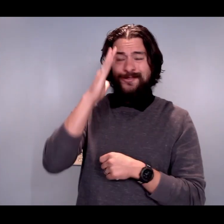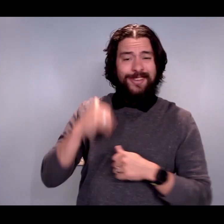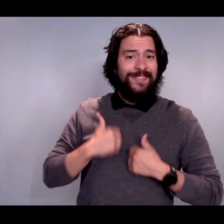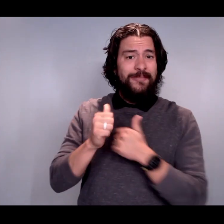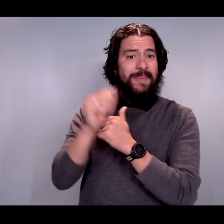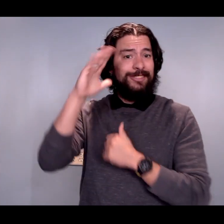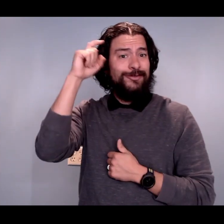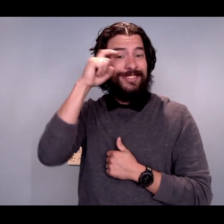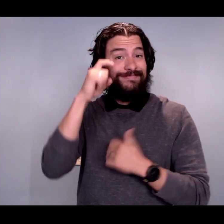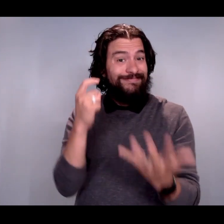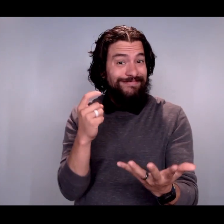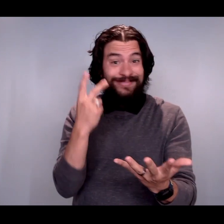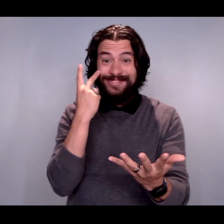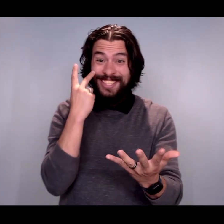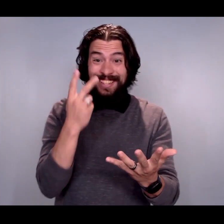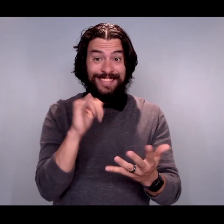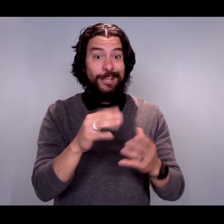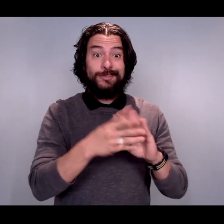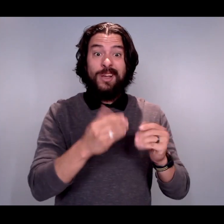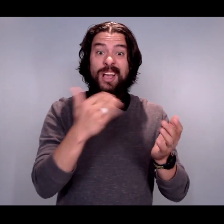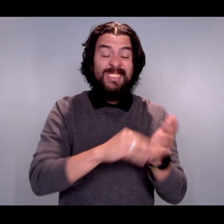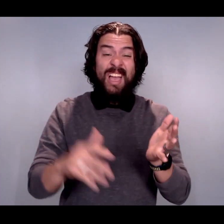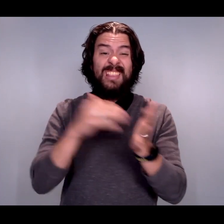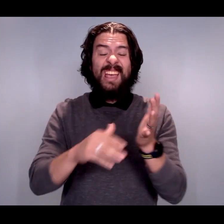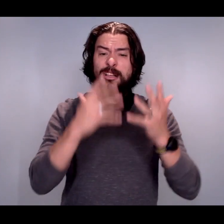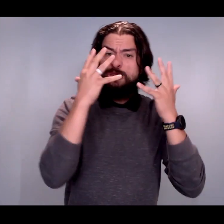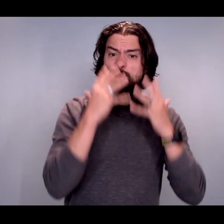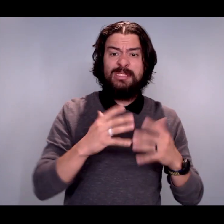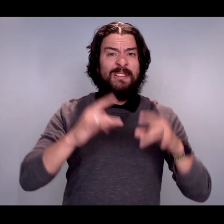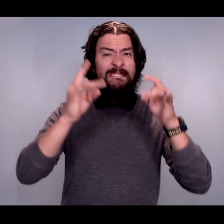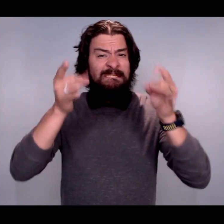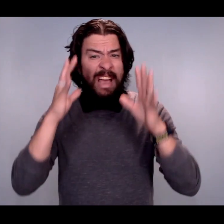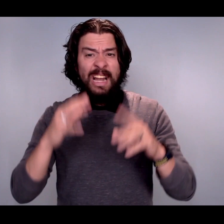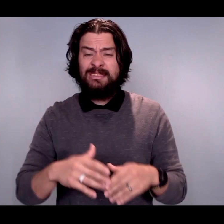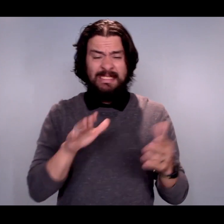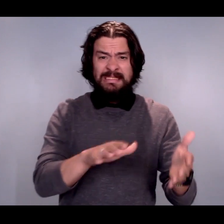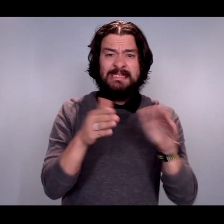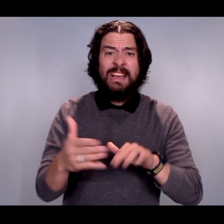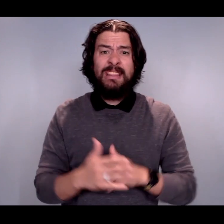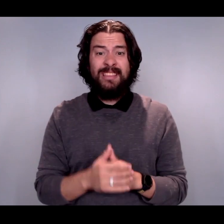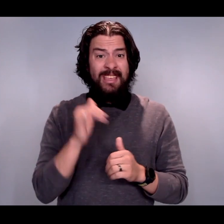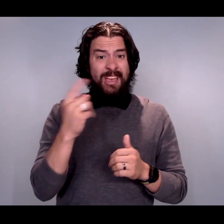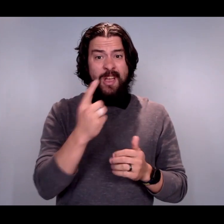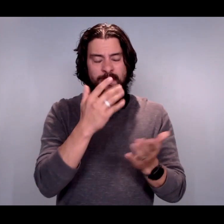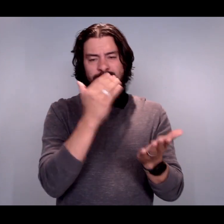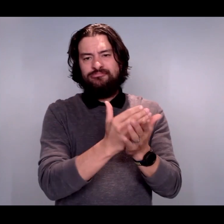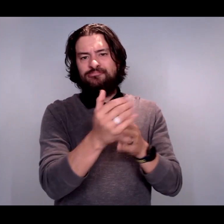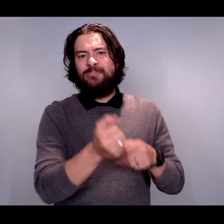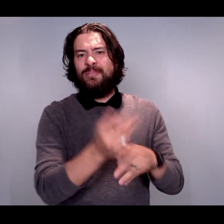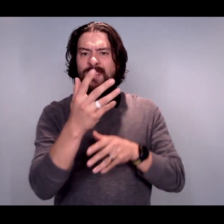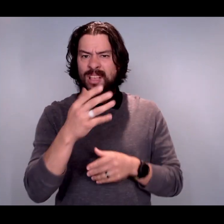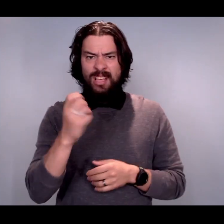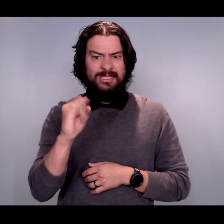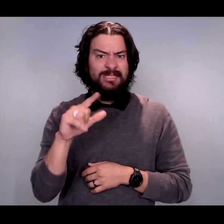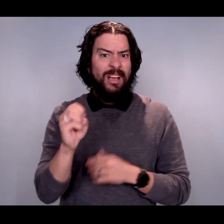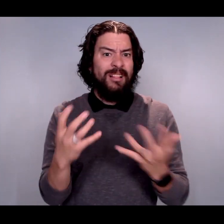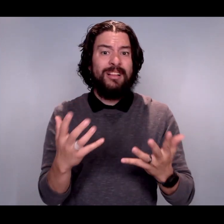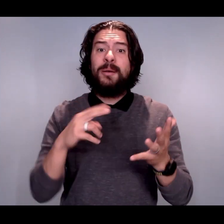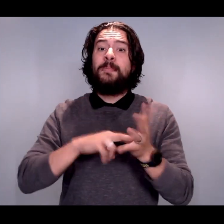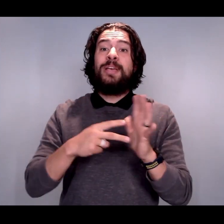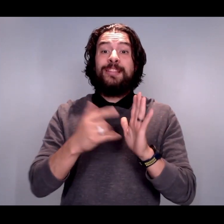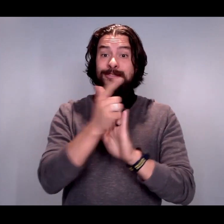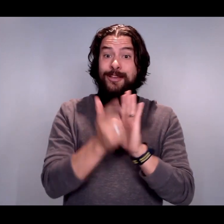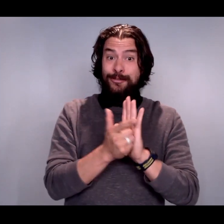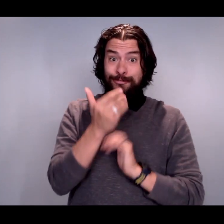live by his wisdom. Right. And so it leads to another round of tragedy, violence, and death. And it ends in exile. And so while the laws